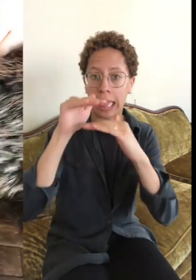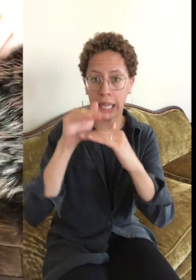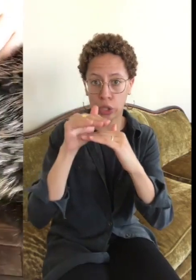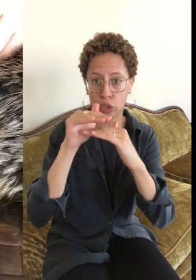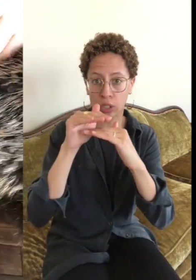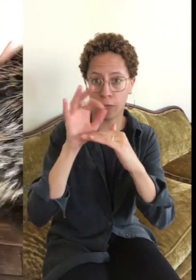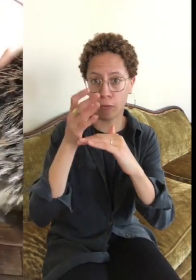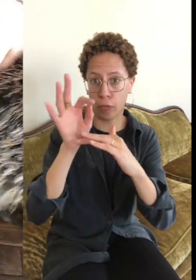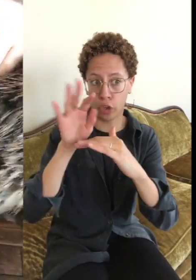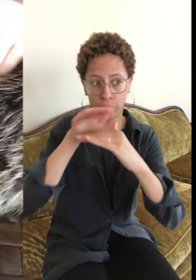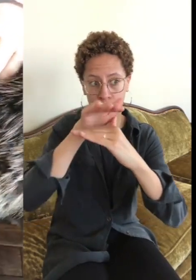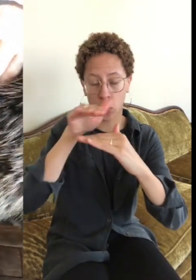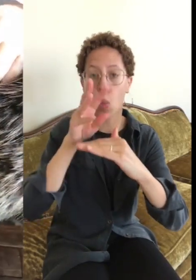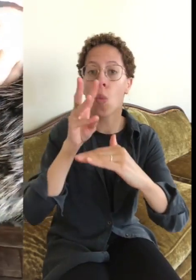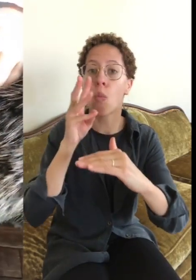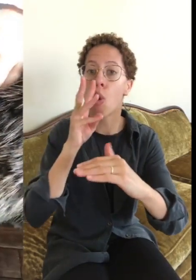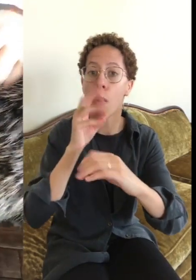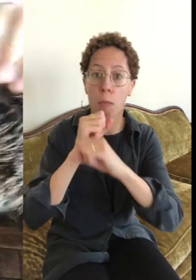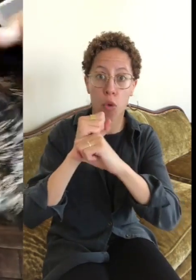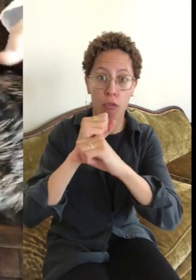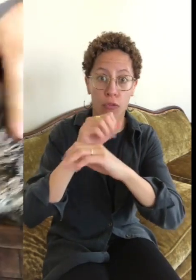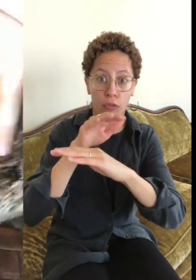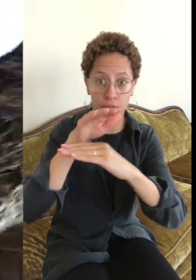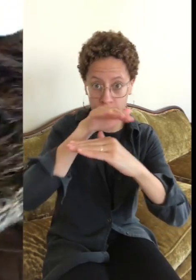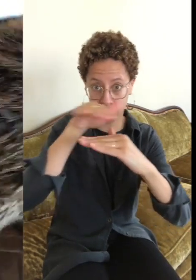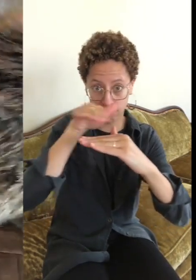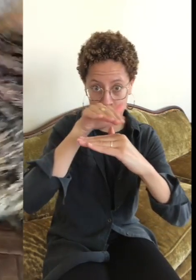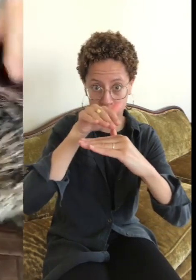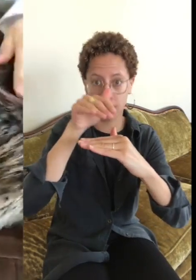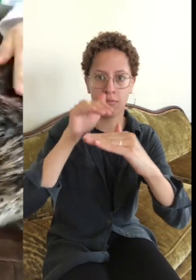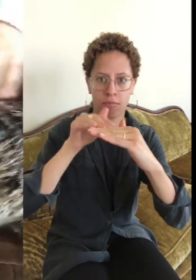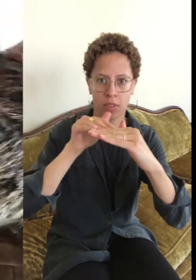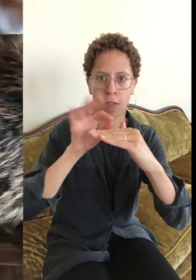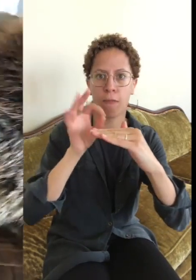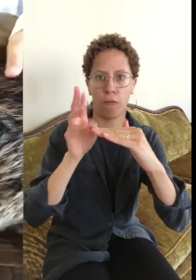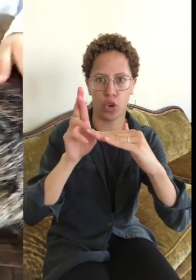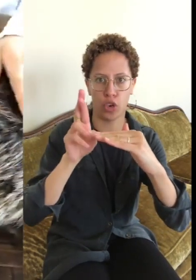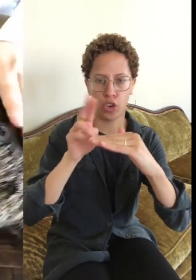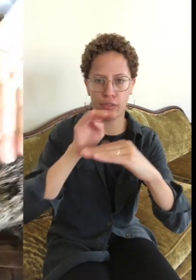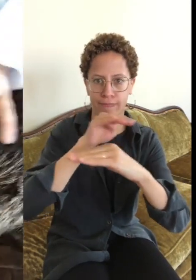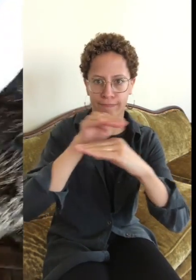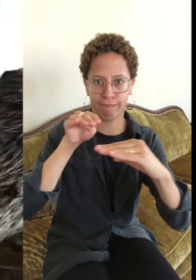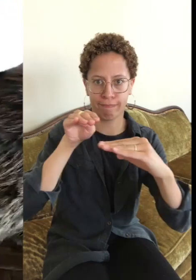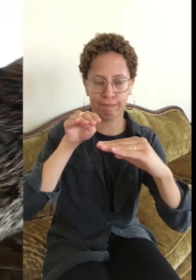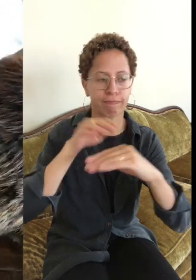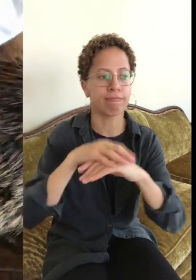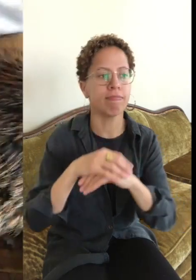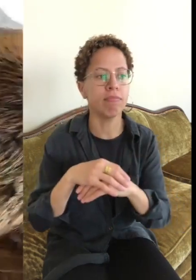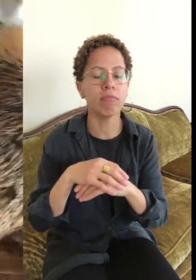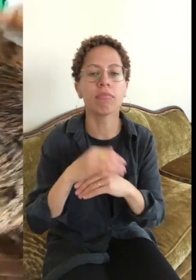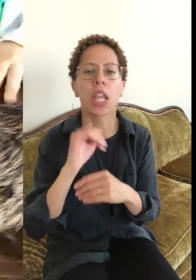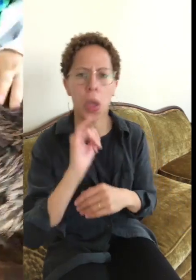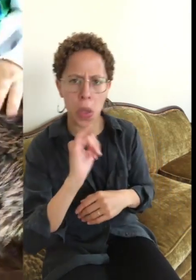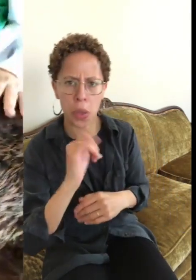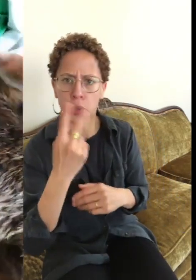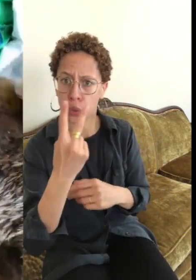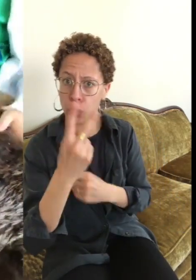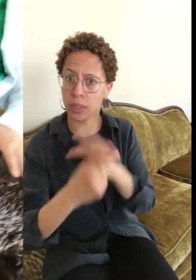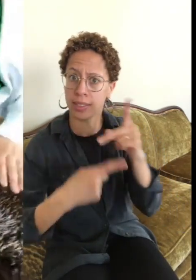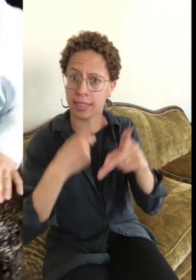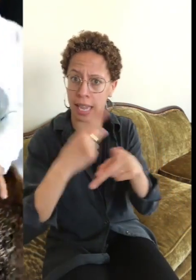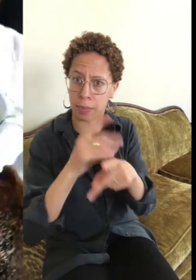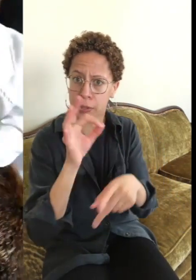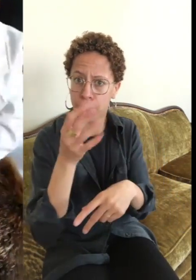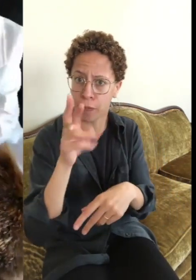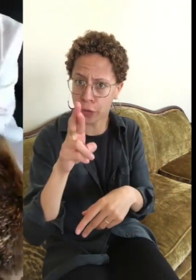And the dry fur. Yeah, that's right. So is the 2 types of fur on a water mammal behavioral or